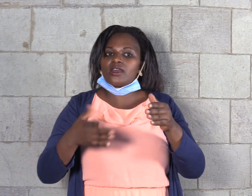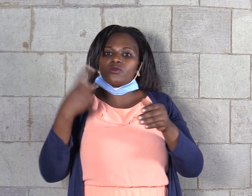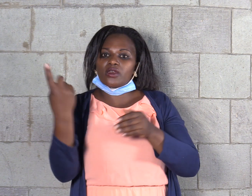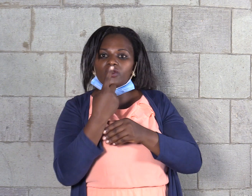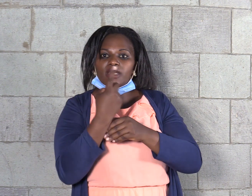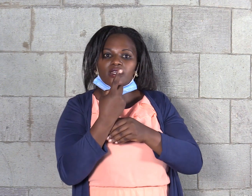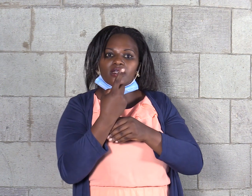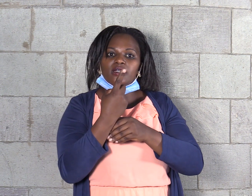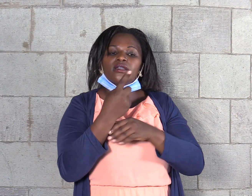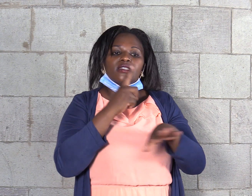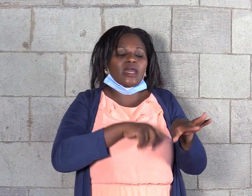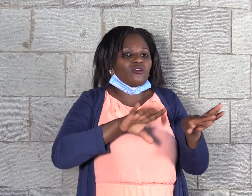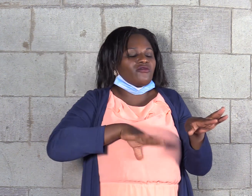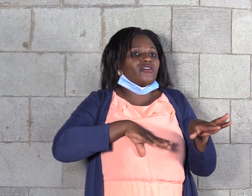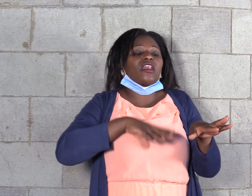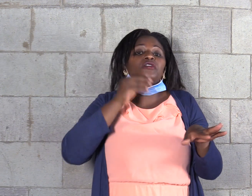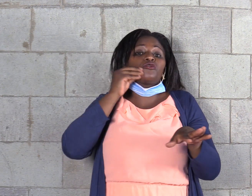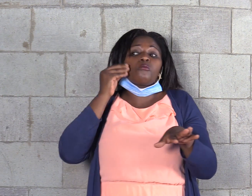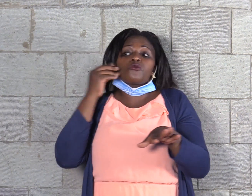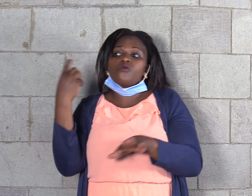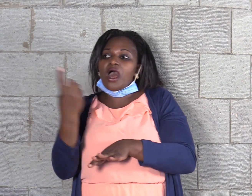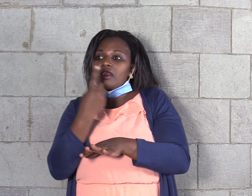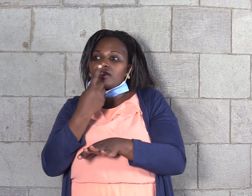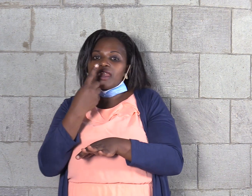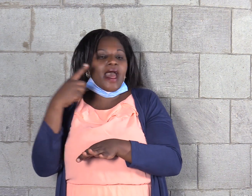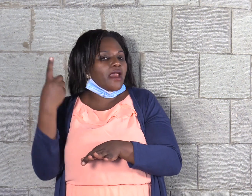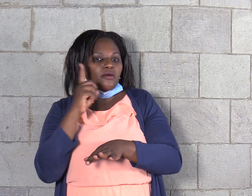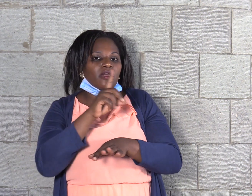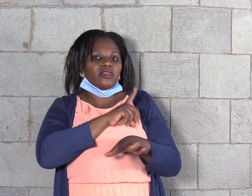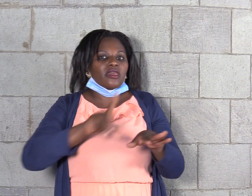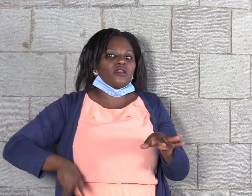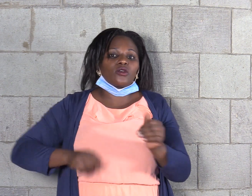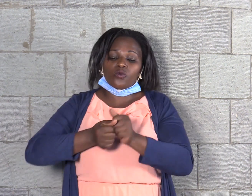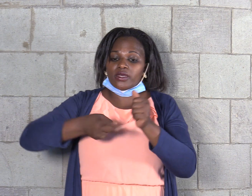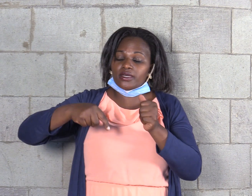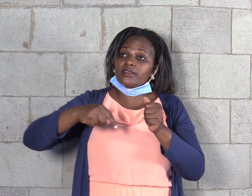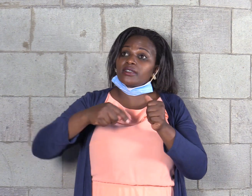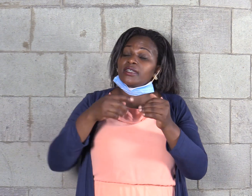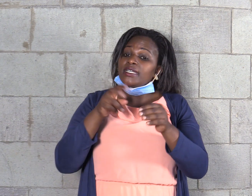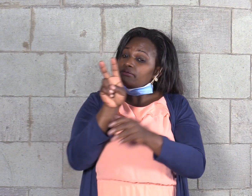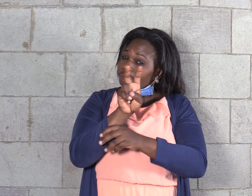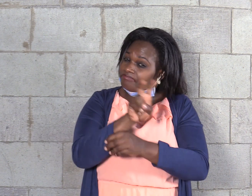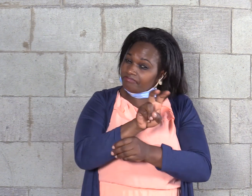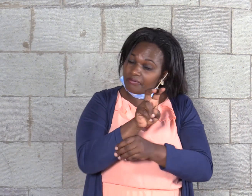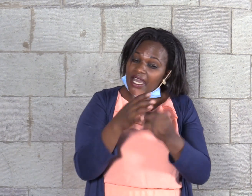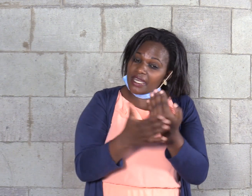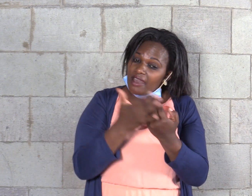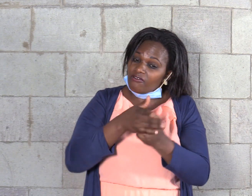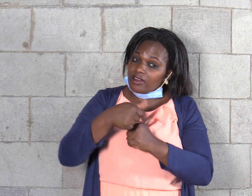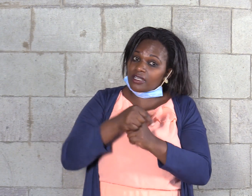Even when we feel like we are alone at home, we are not alone. The Lord is with us. He's looking at us, He's taking care of us, He's thinking about us,